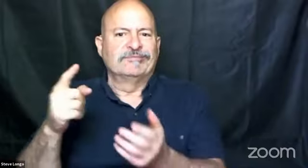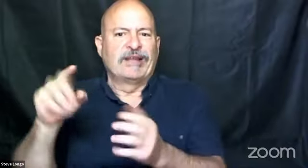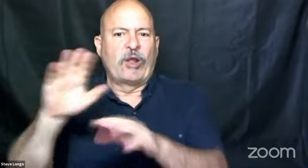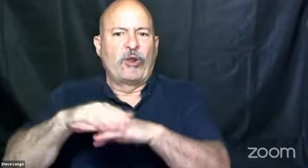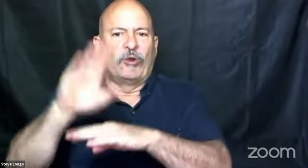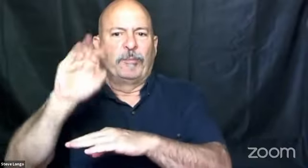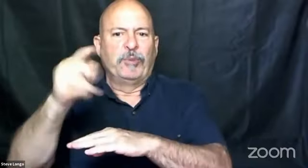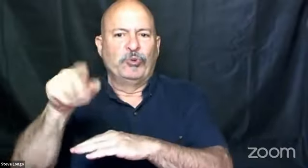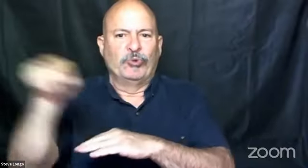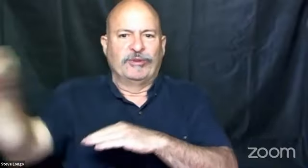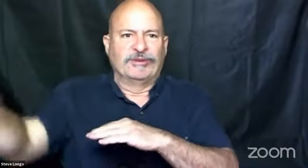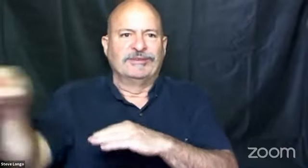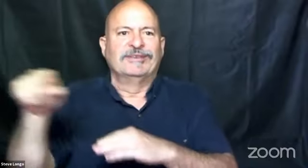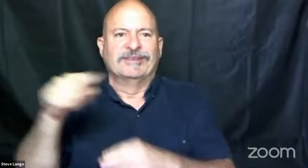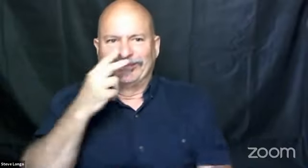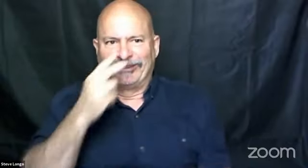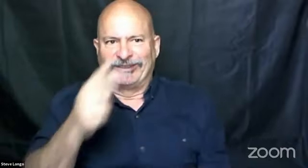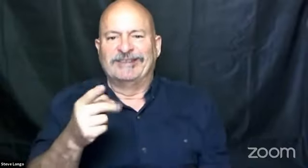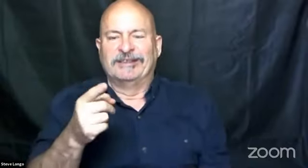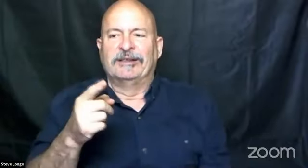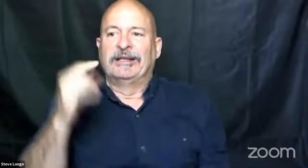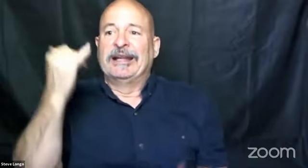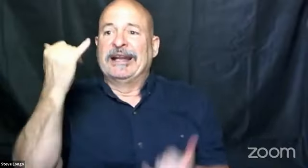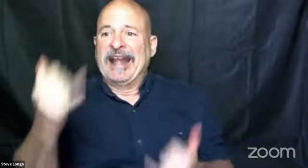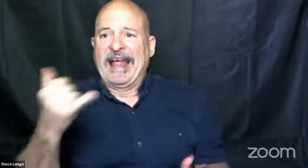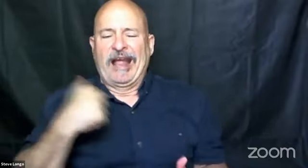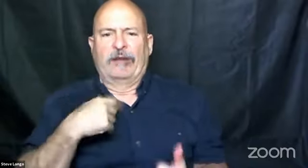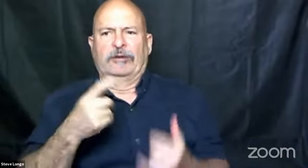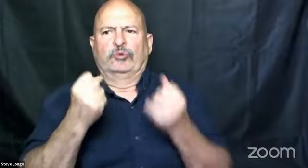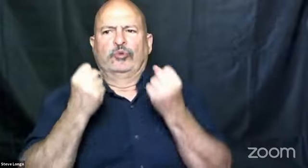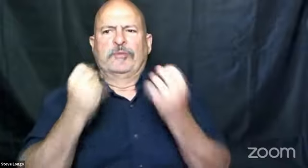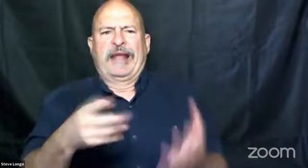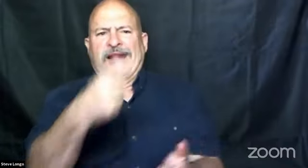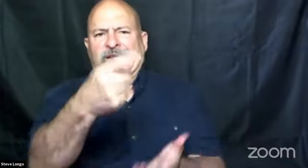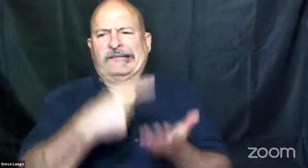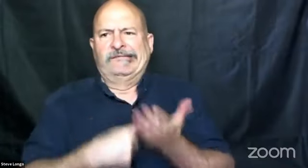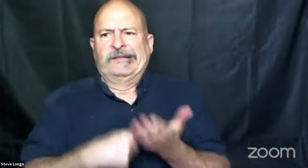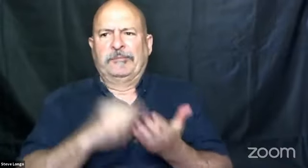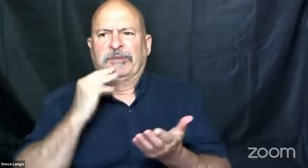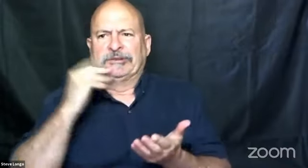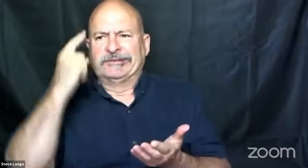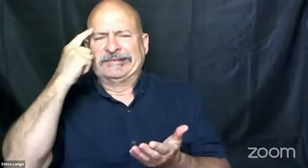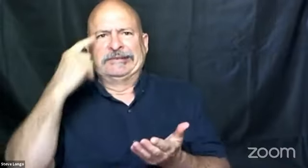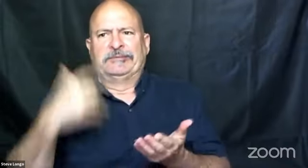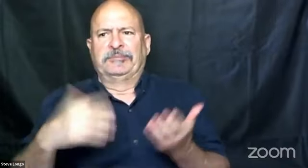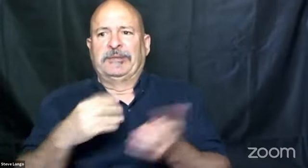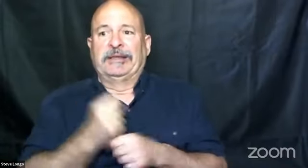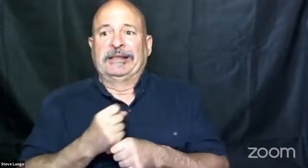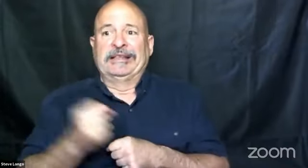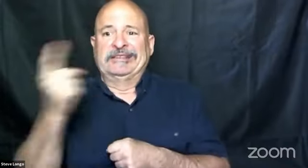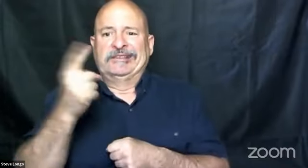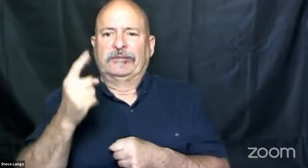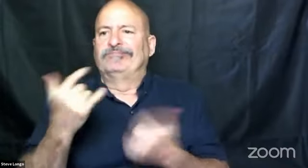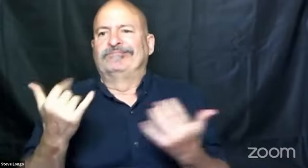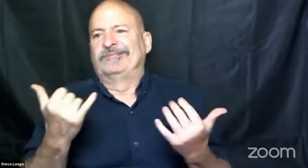And a few of them also did volunteer with DHHSC in the past. And so afterwards, when